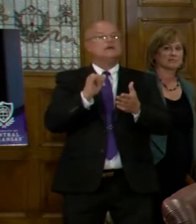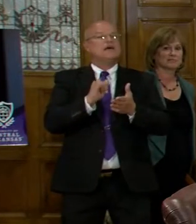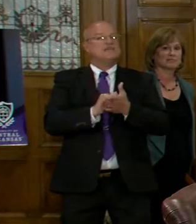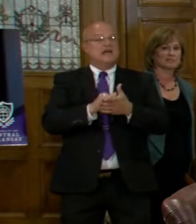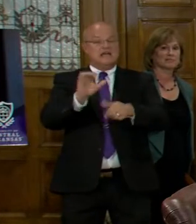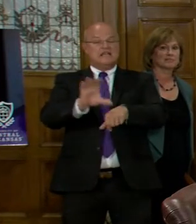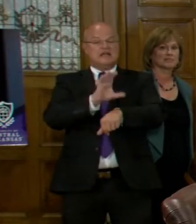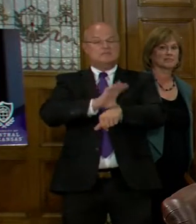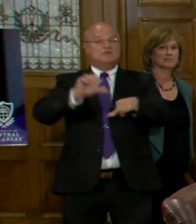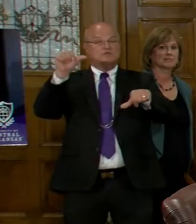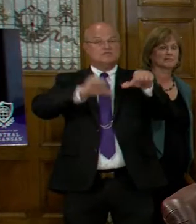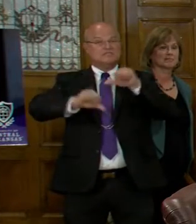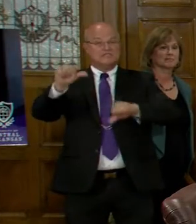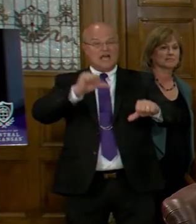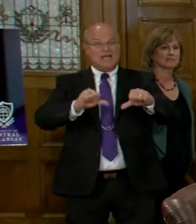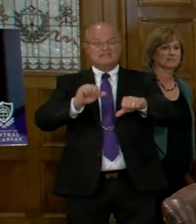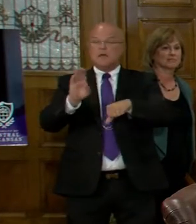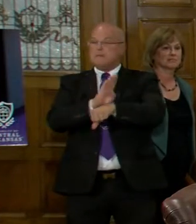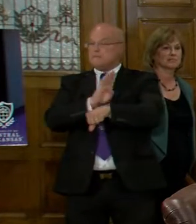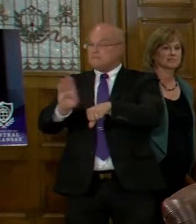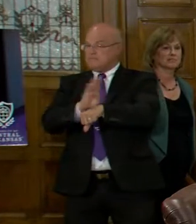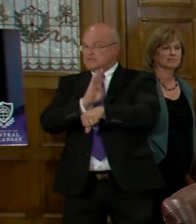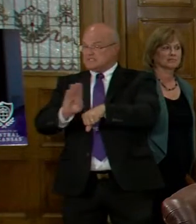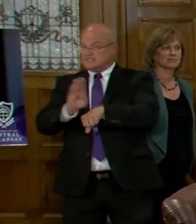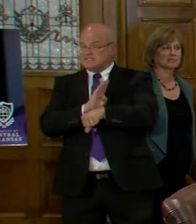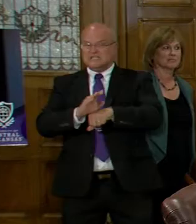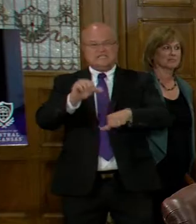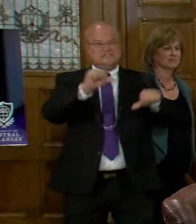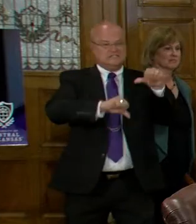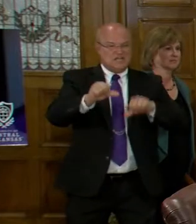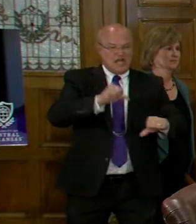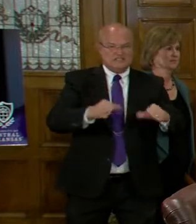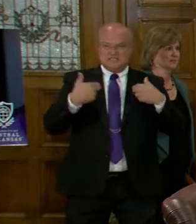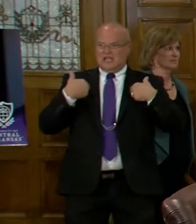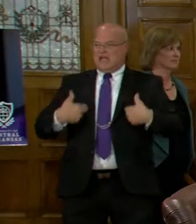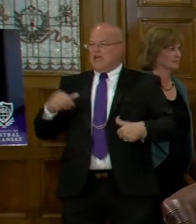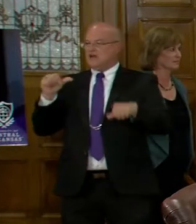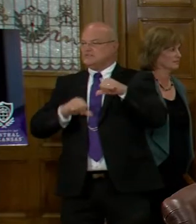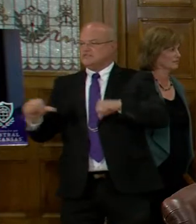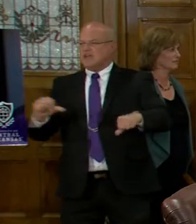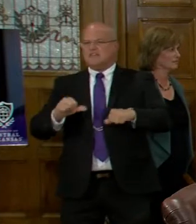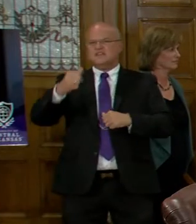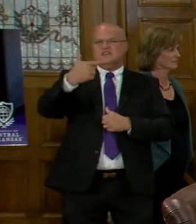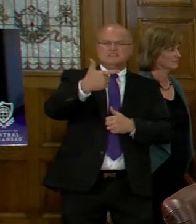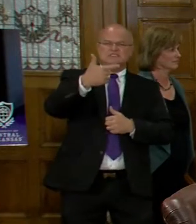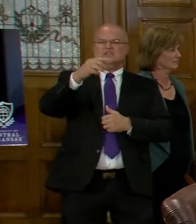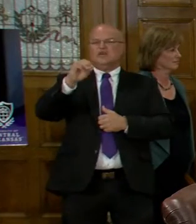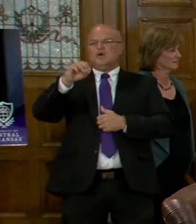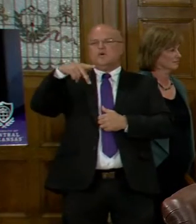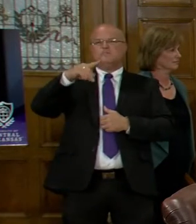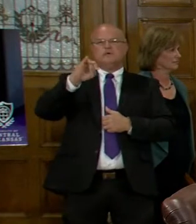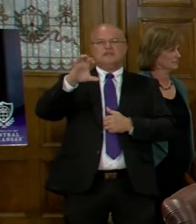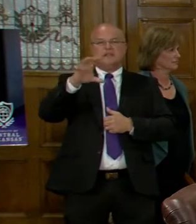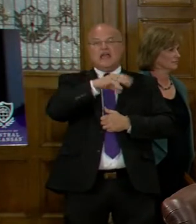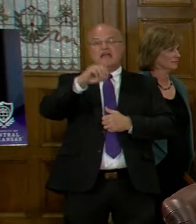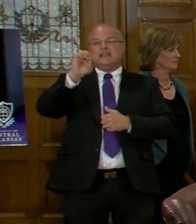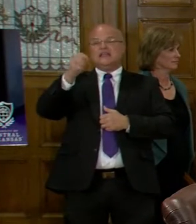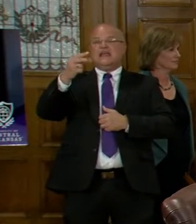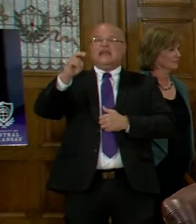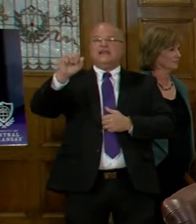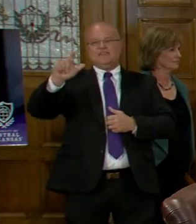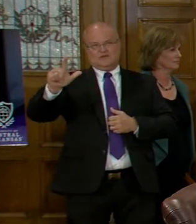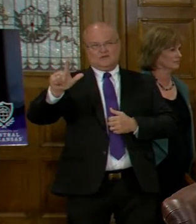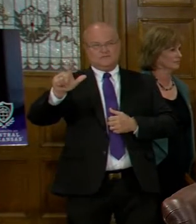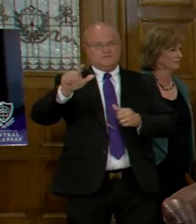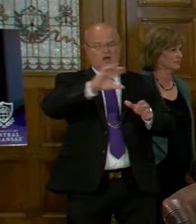is computer science, it's business analytics, it's the basic sciences, it's health sciences, it's the geopolitical, and it's the ethical.